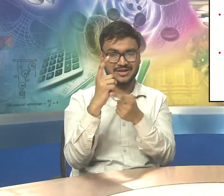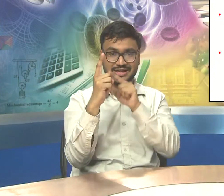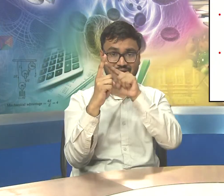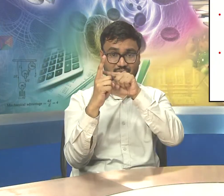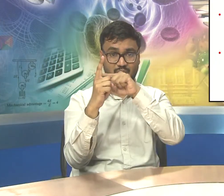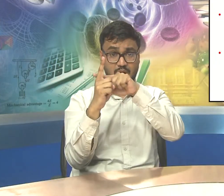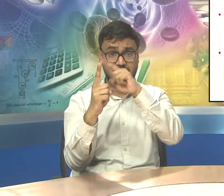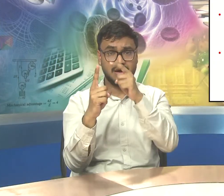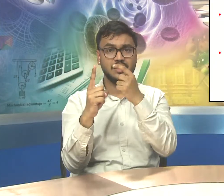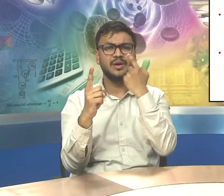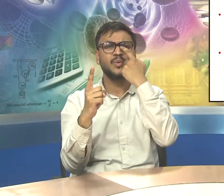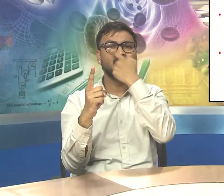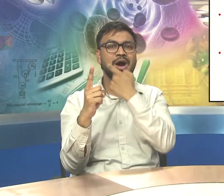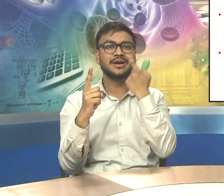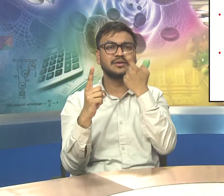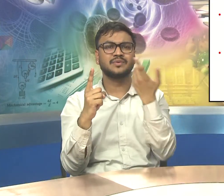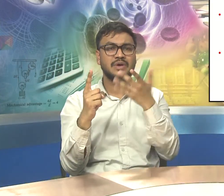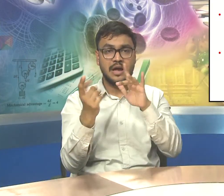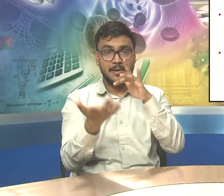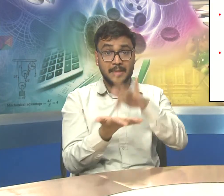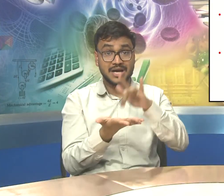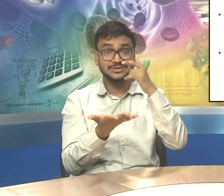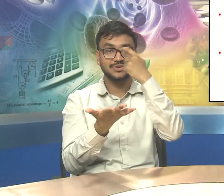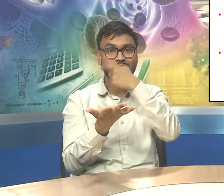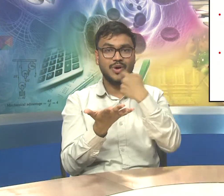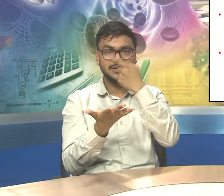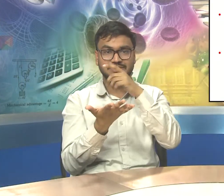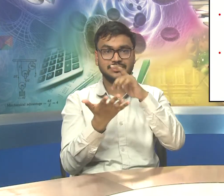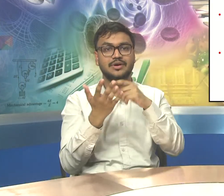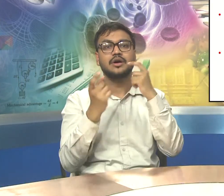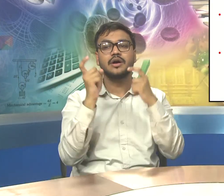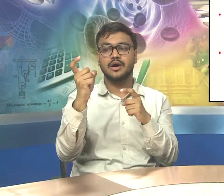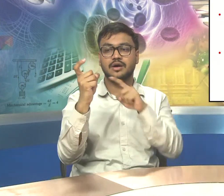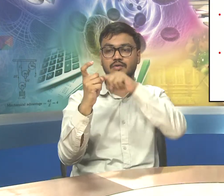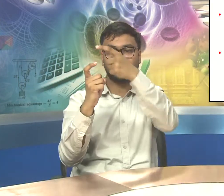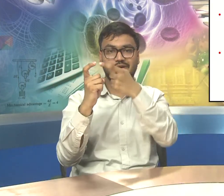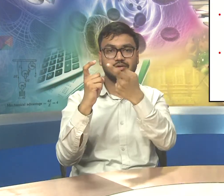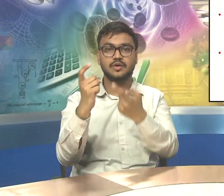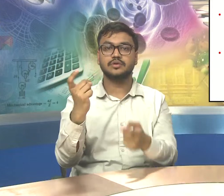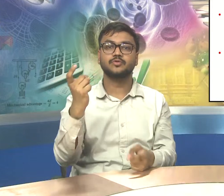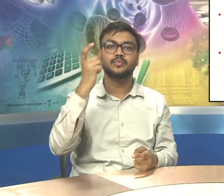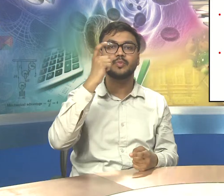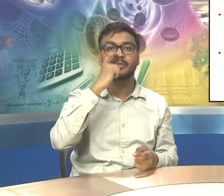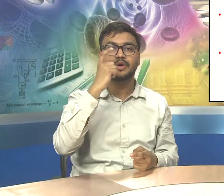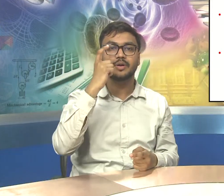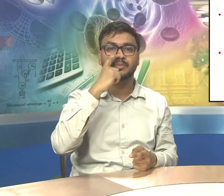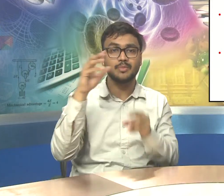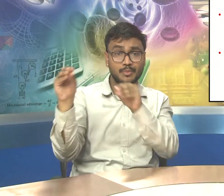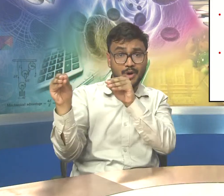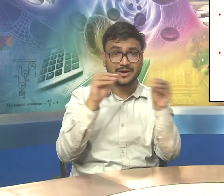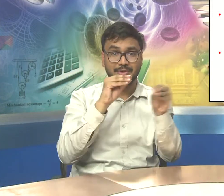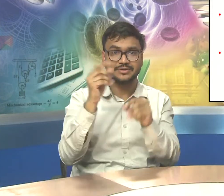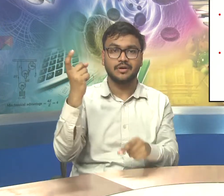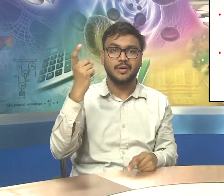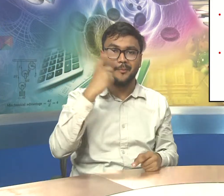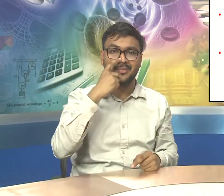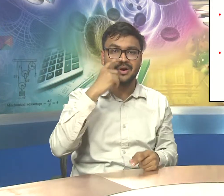During the sign of woman, we use and extend index finger and put it on